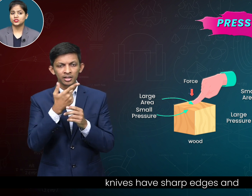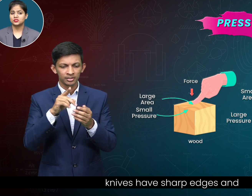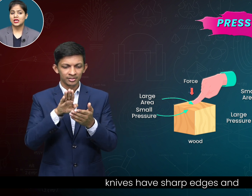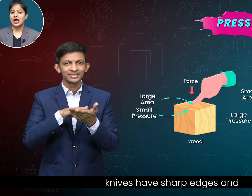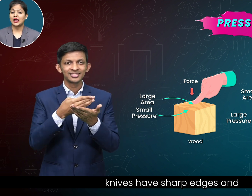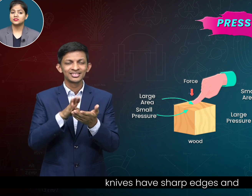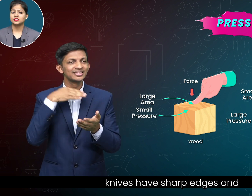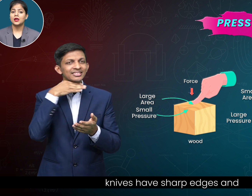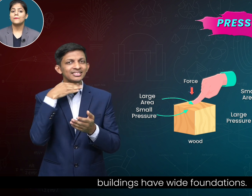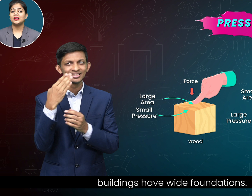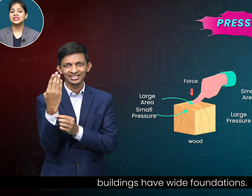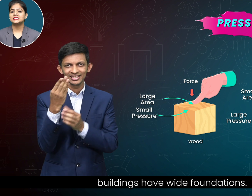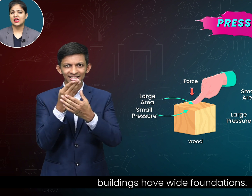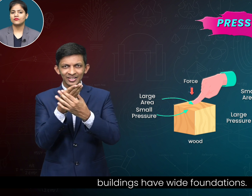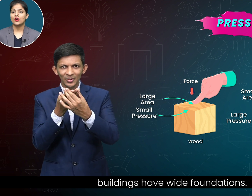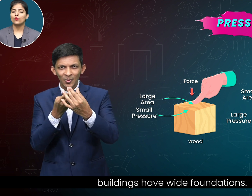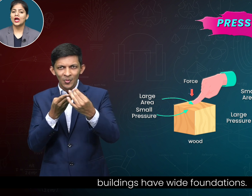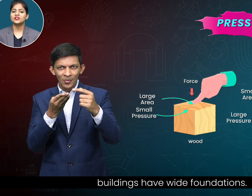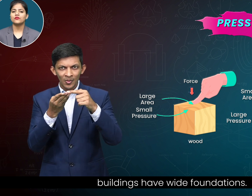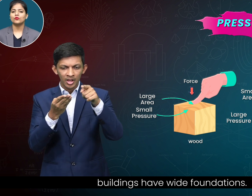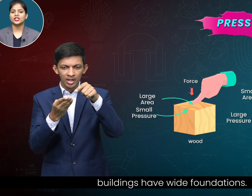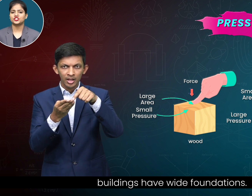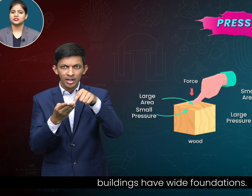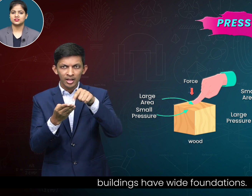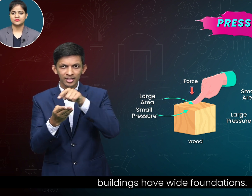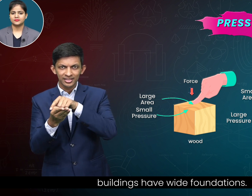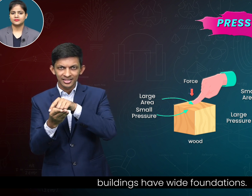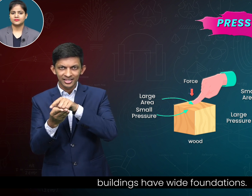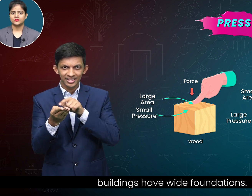edges, and buildings have wide foundations.